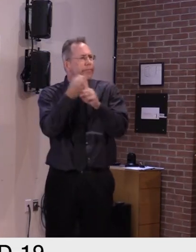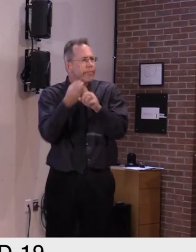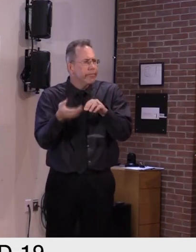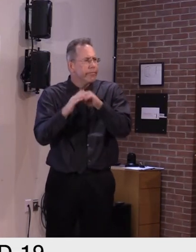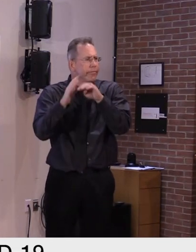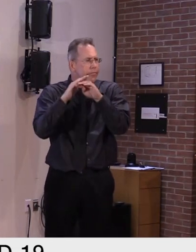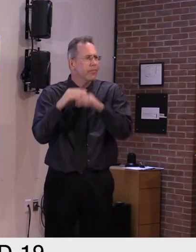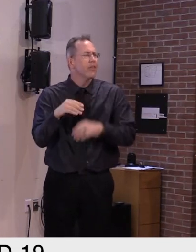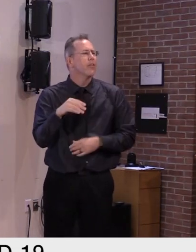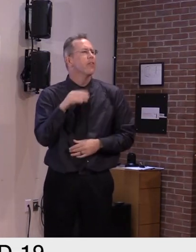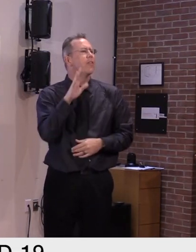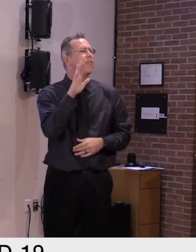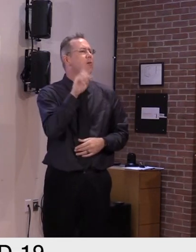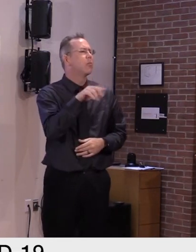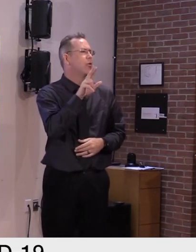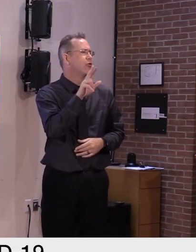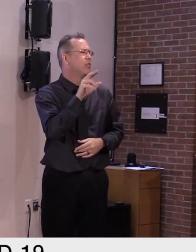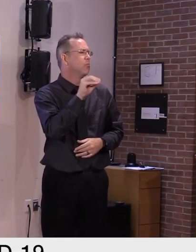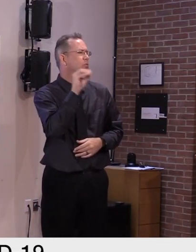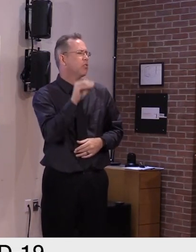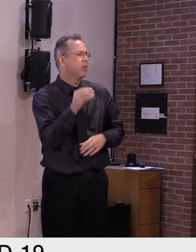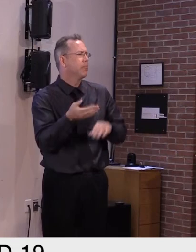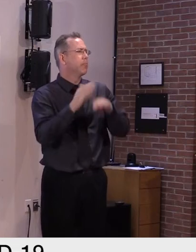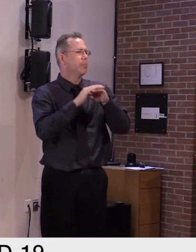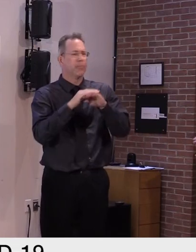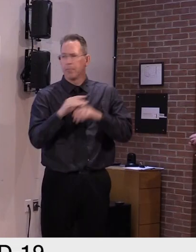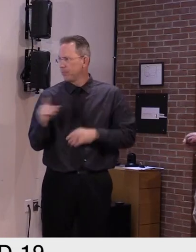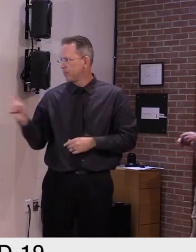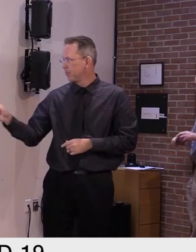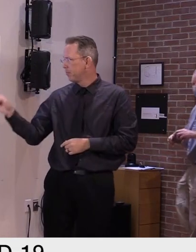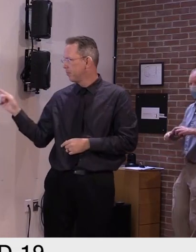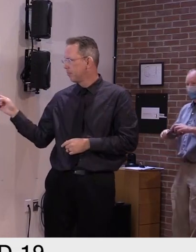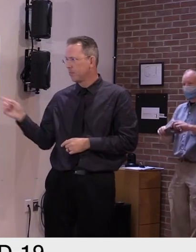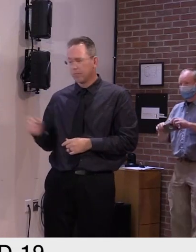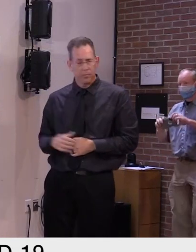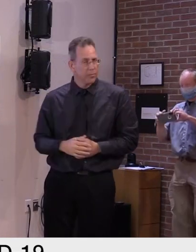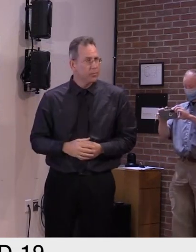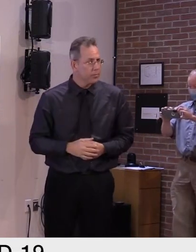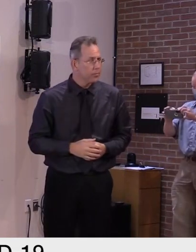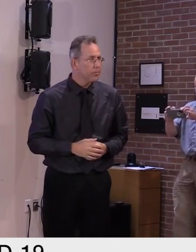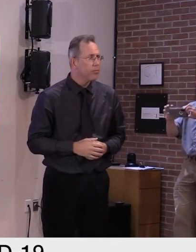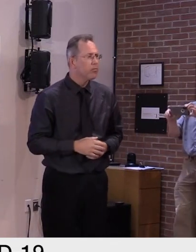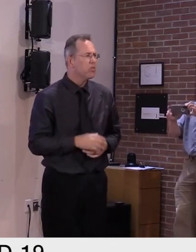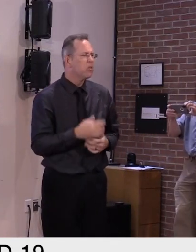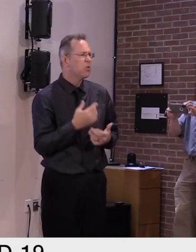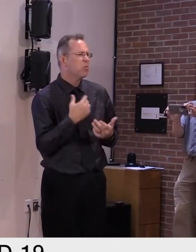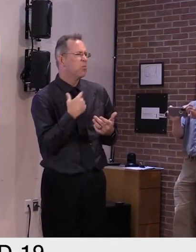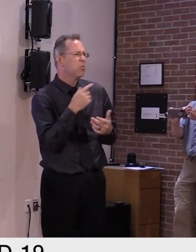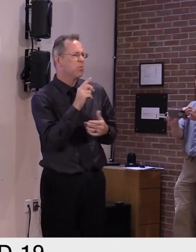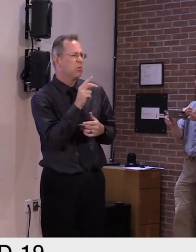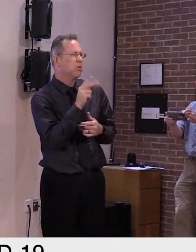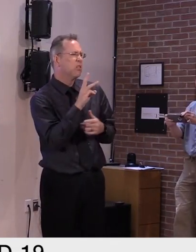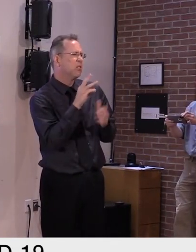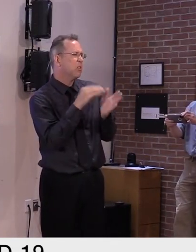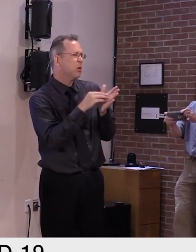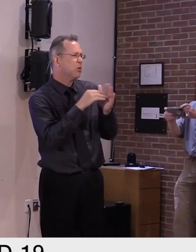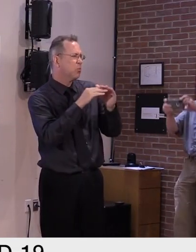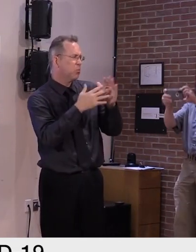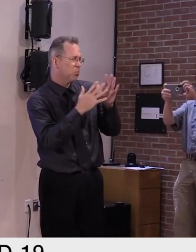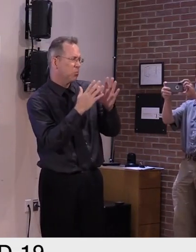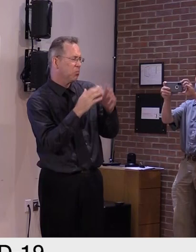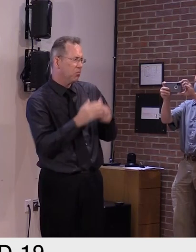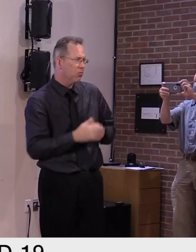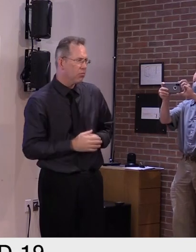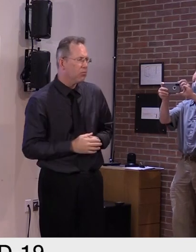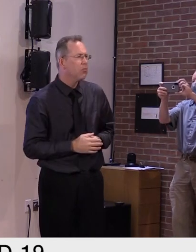5.35% week over week, just under 27,000 cases. If you look at the individual jurisdictions, you'll see that